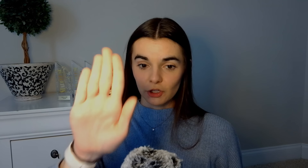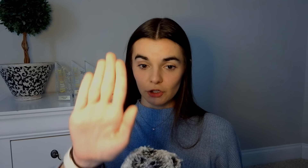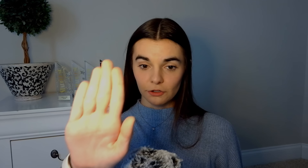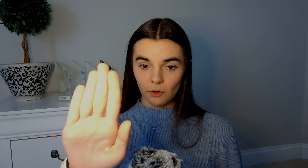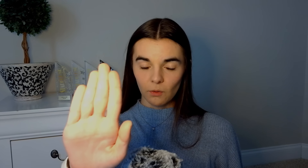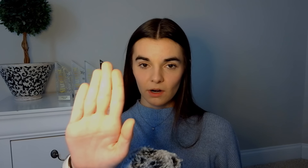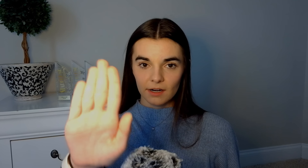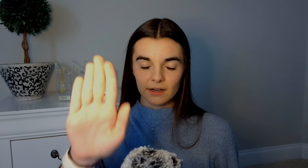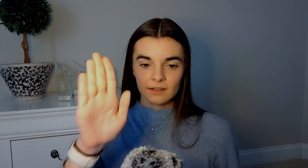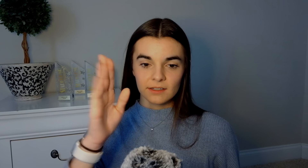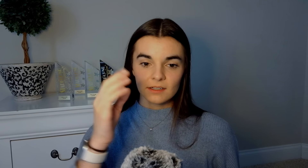your